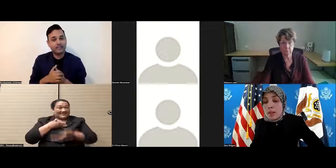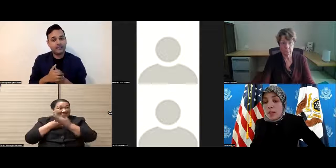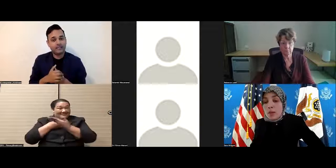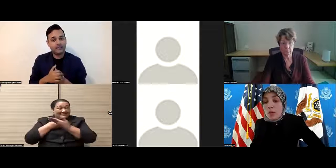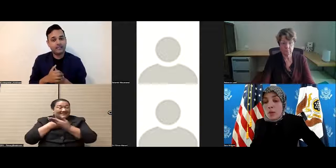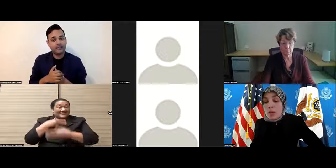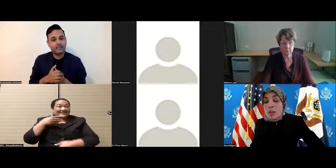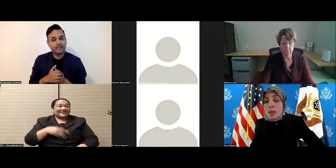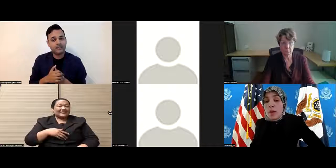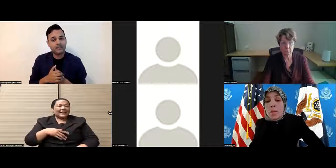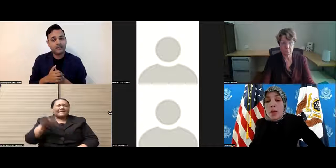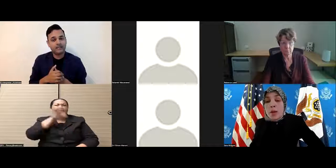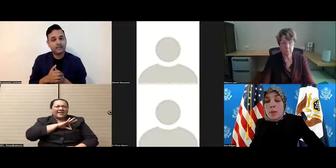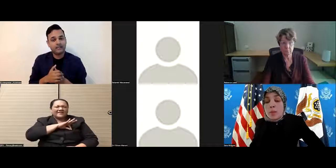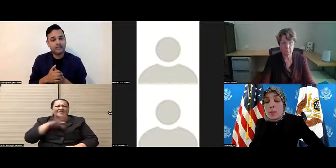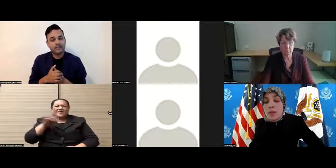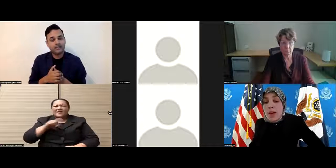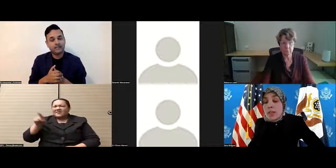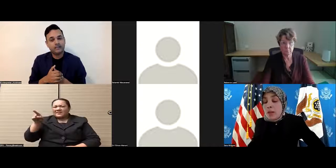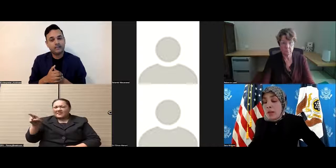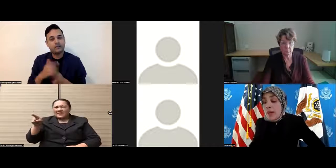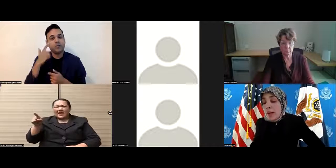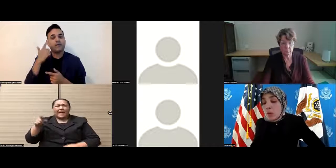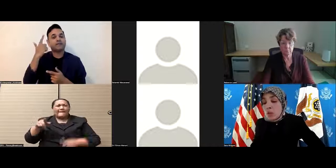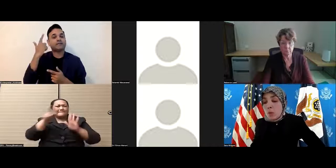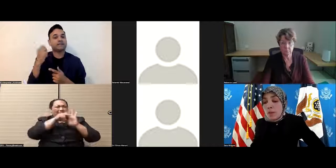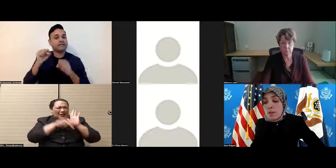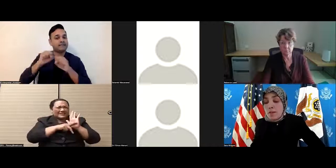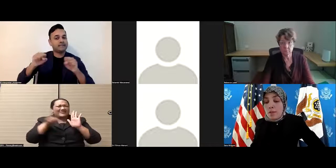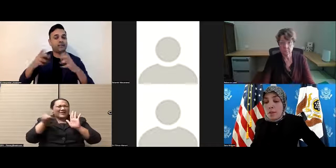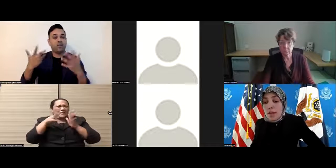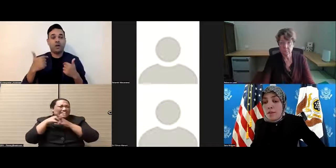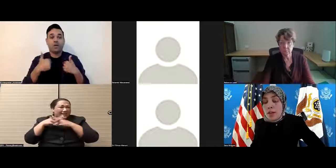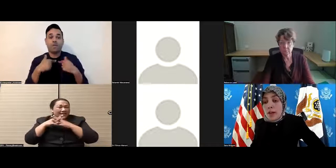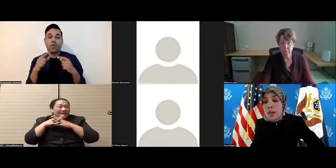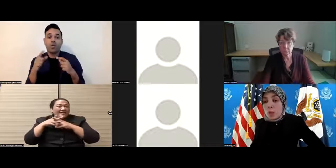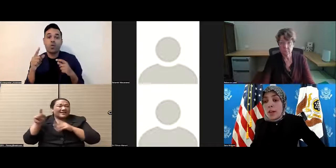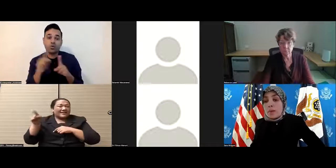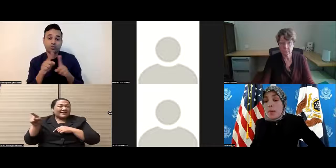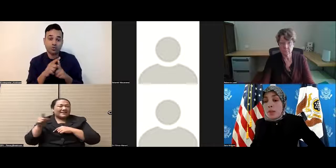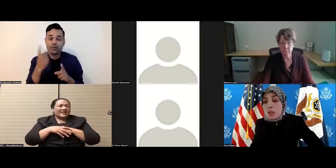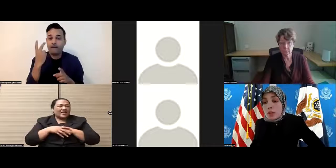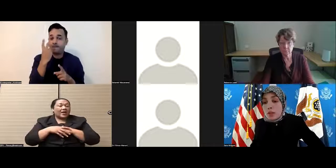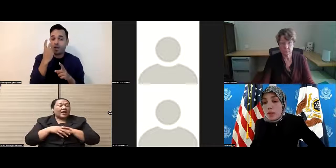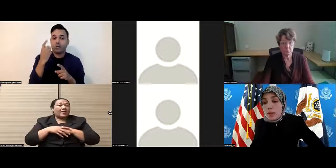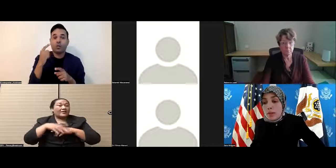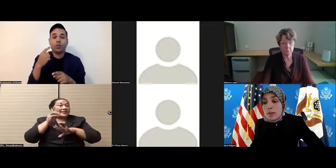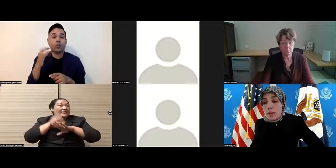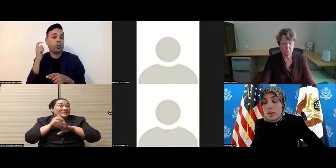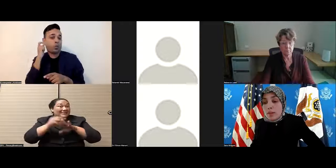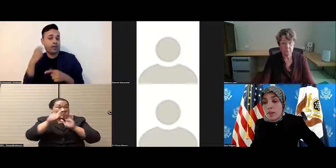laws. The American with Disability Act allowed me to live a full life and actualize my potential.